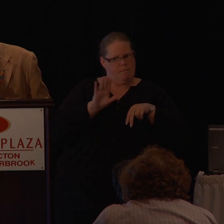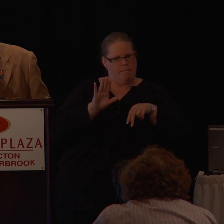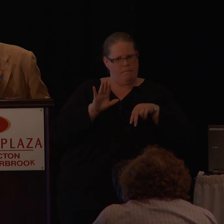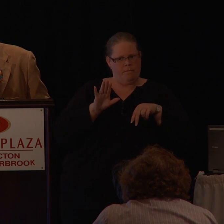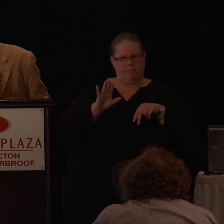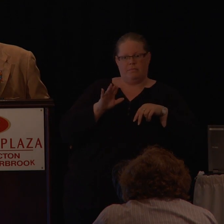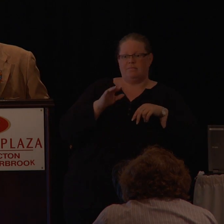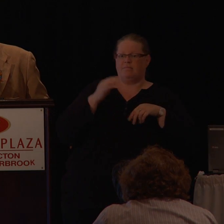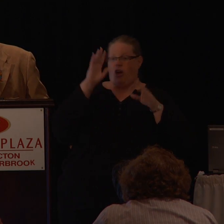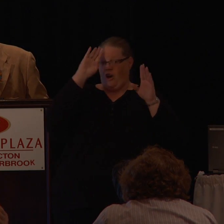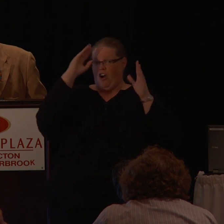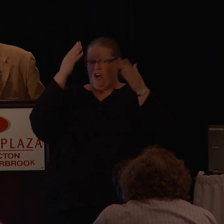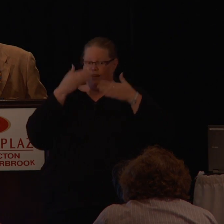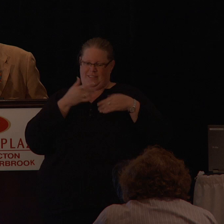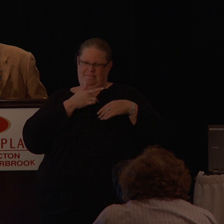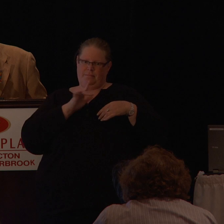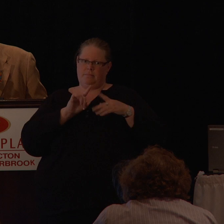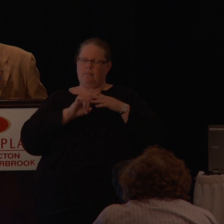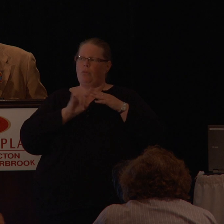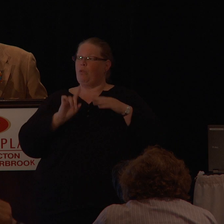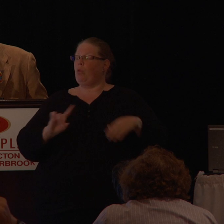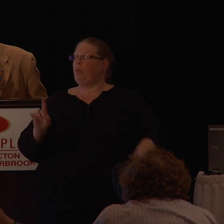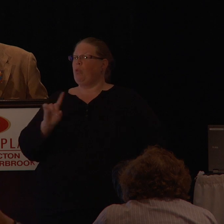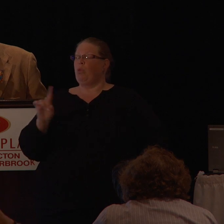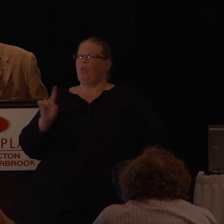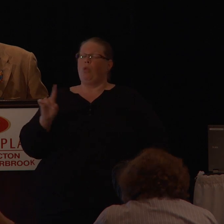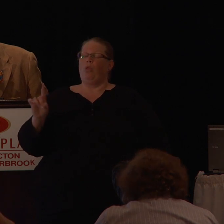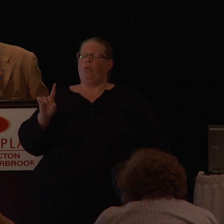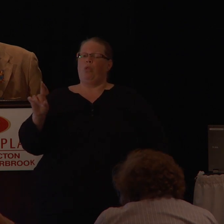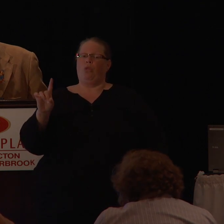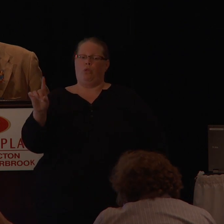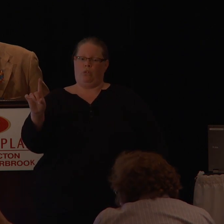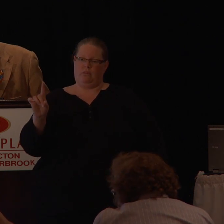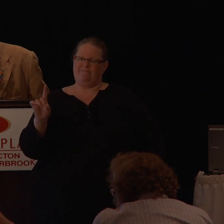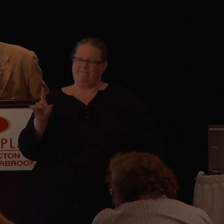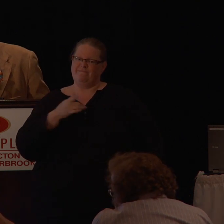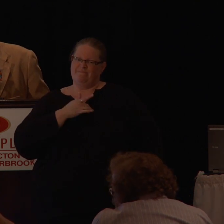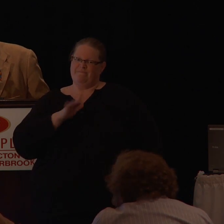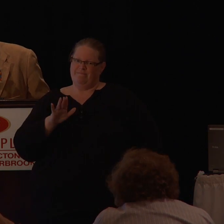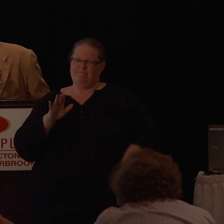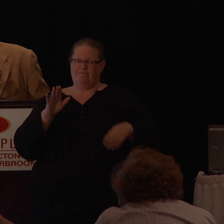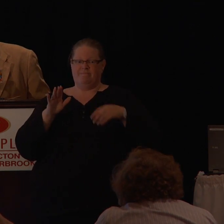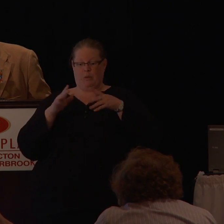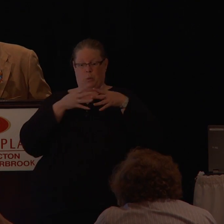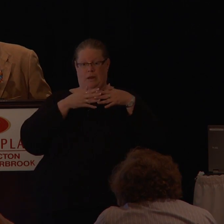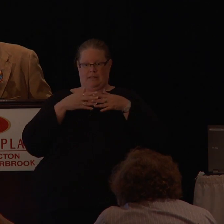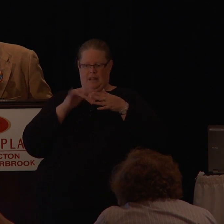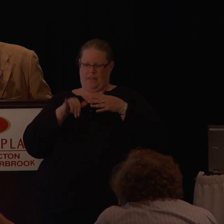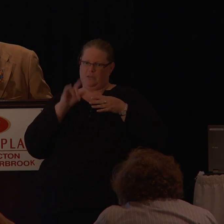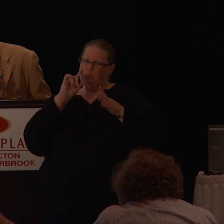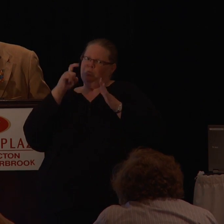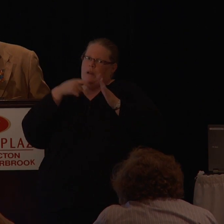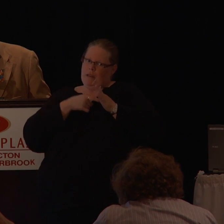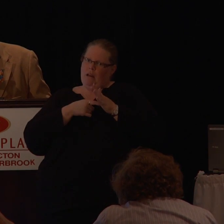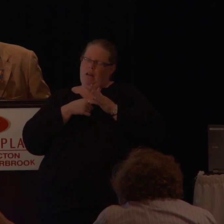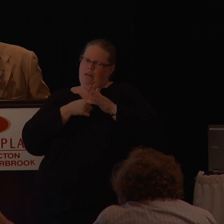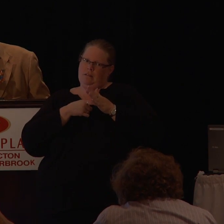Because wandering is also a problem with autism, and by that I mean it's been recognized in the United States